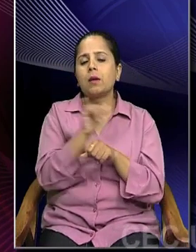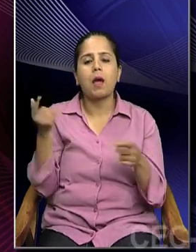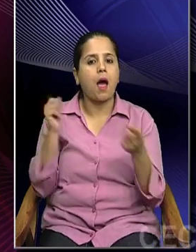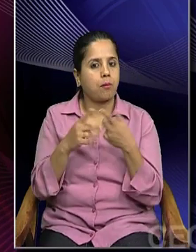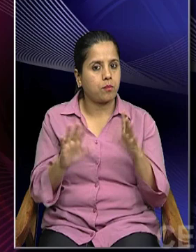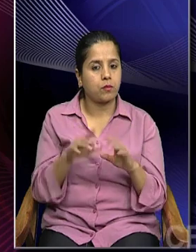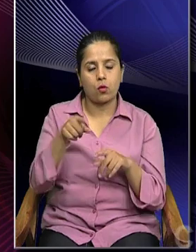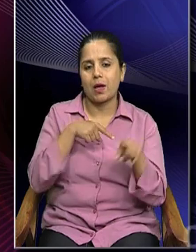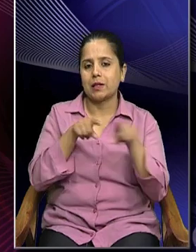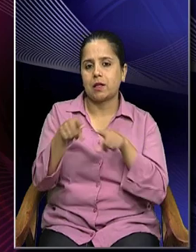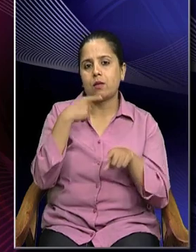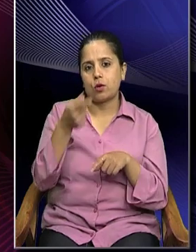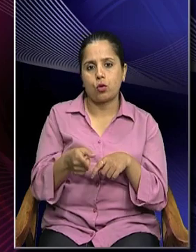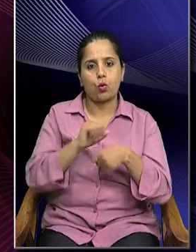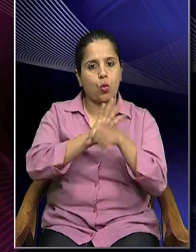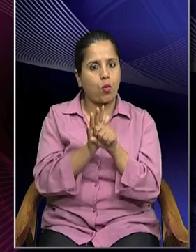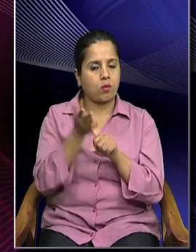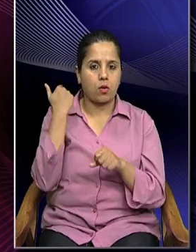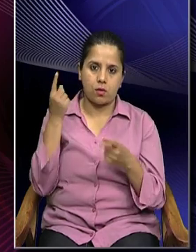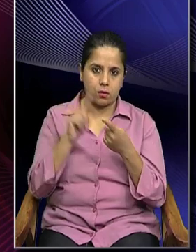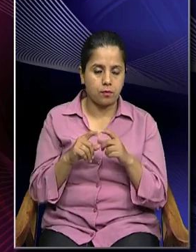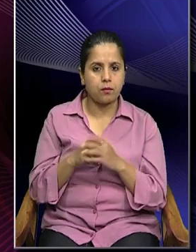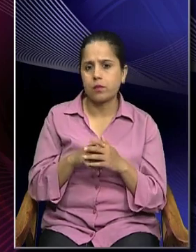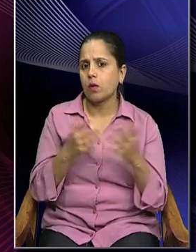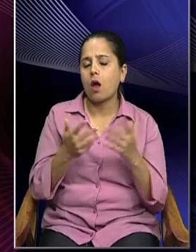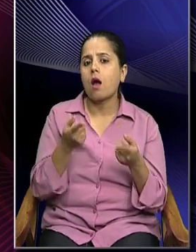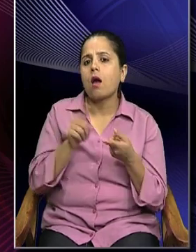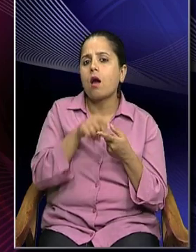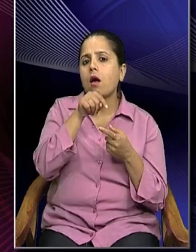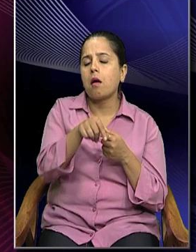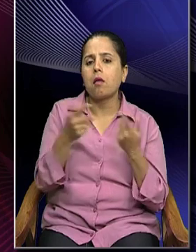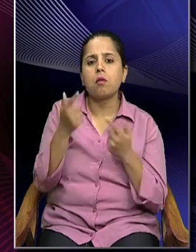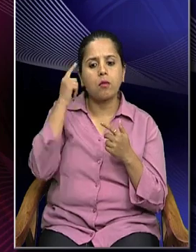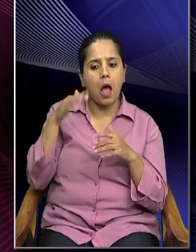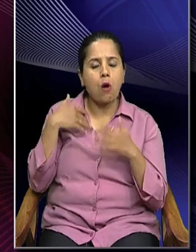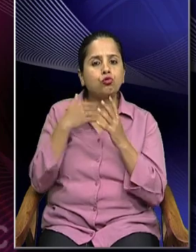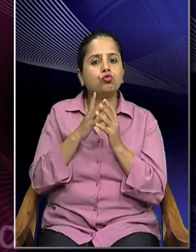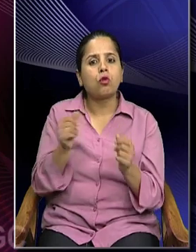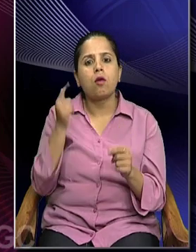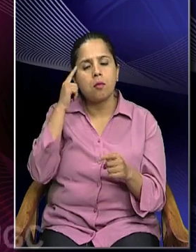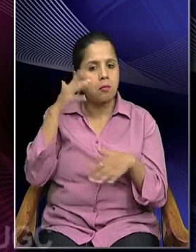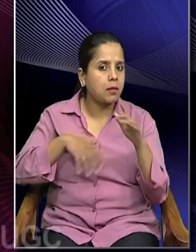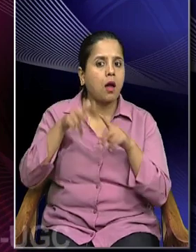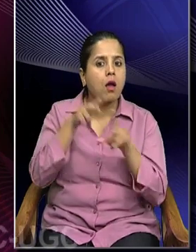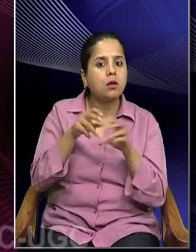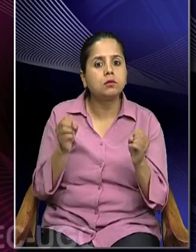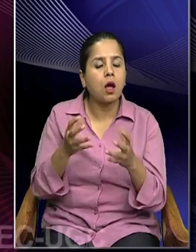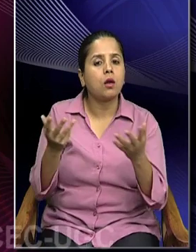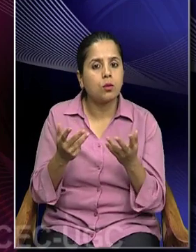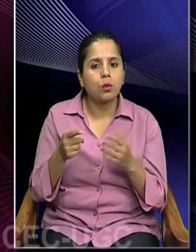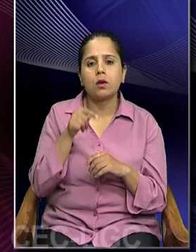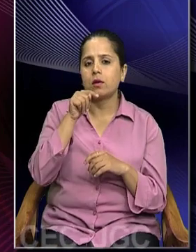we take an example of COVID-19, what is going to be the intervention strategy? So, this is again